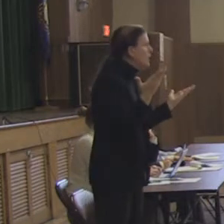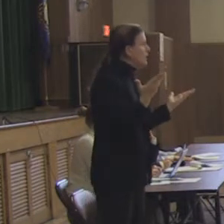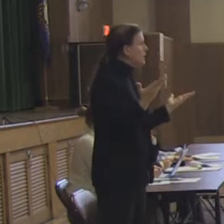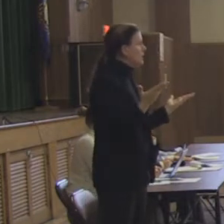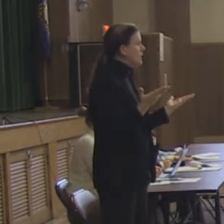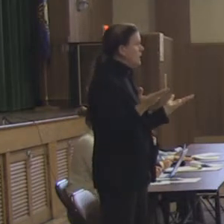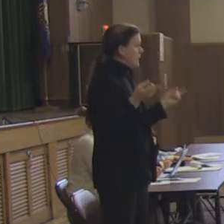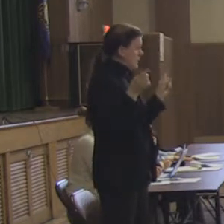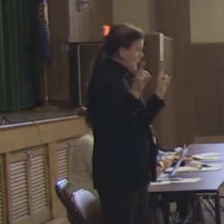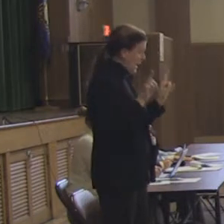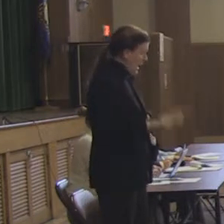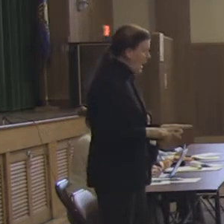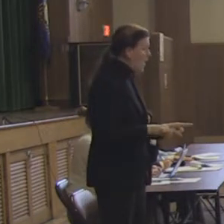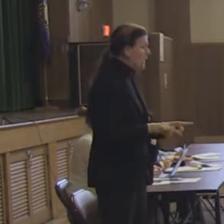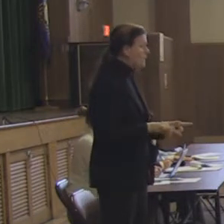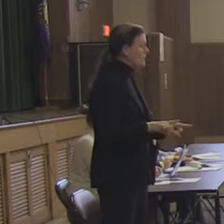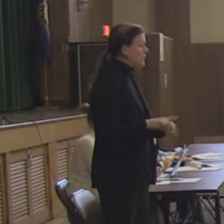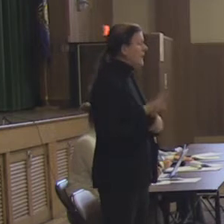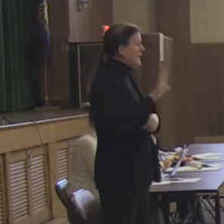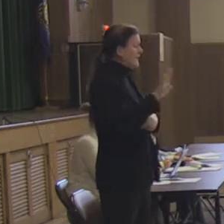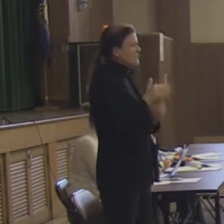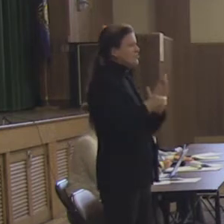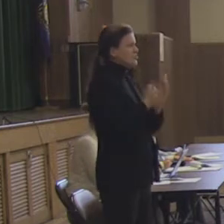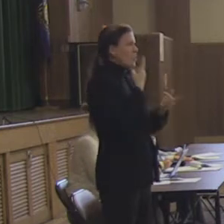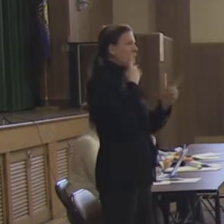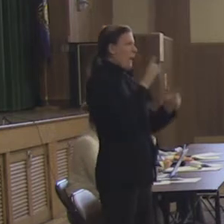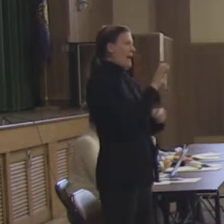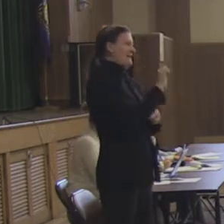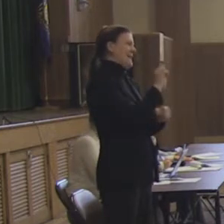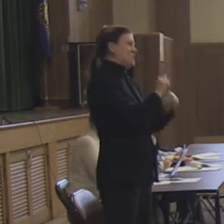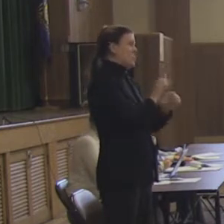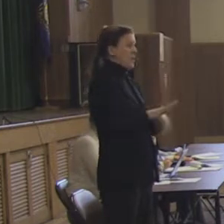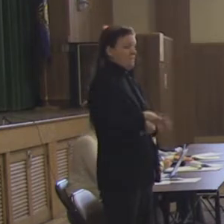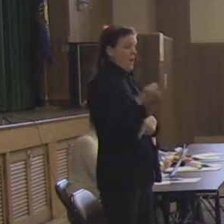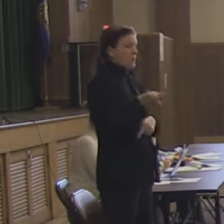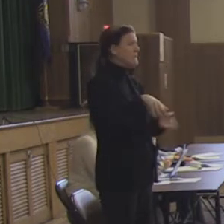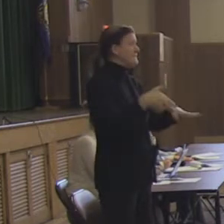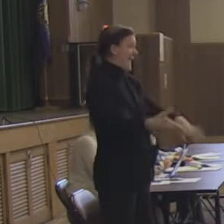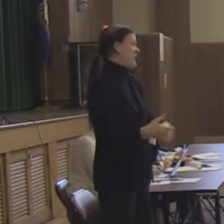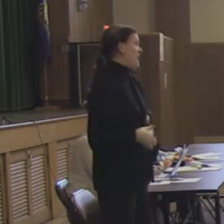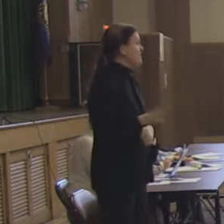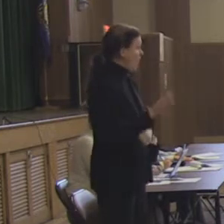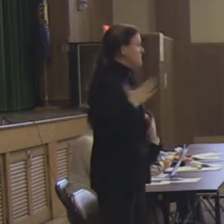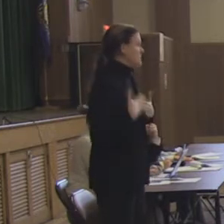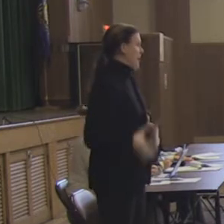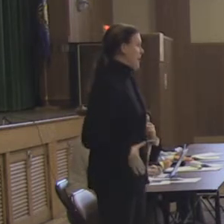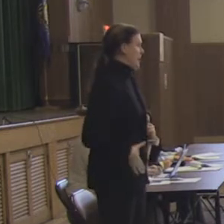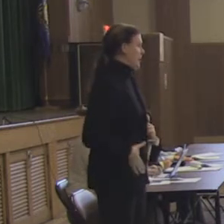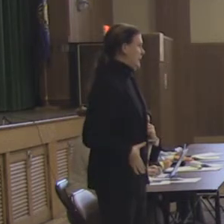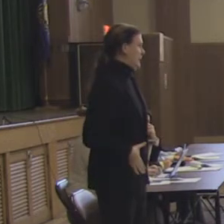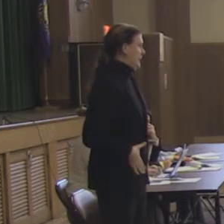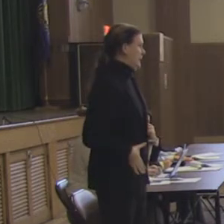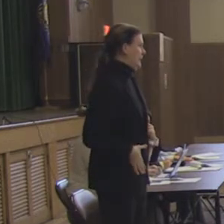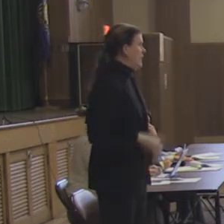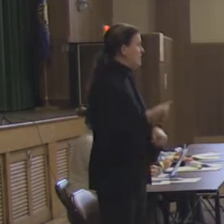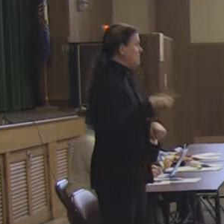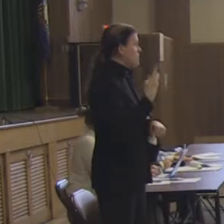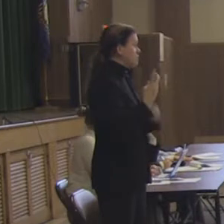They ended up, his new caseworker ended up finding him dead, and that was the first